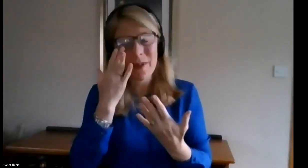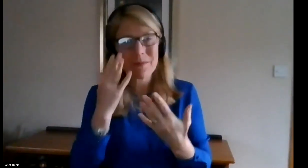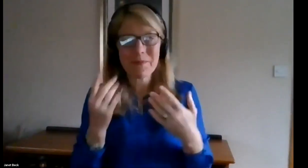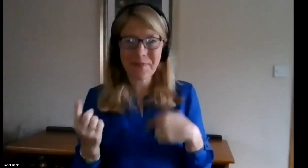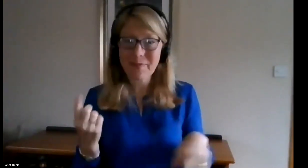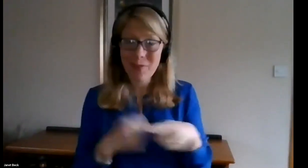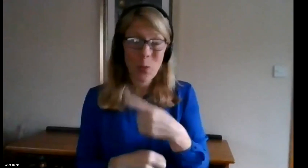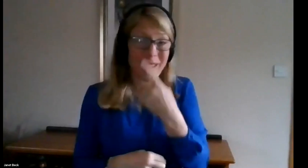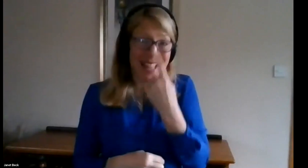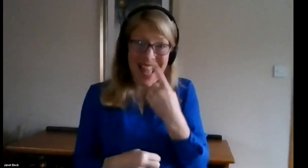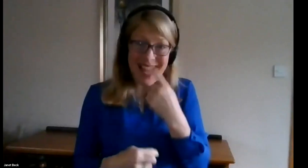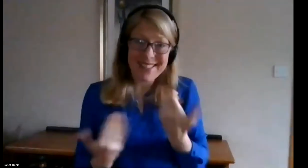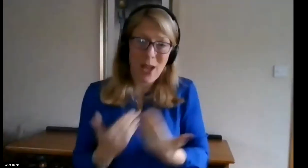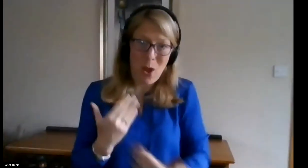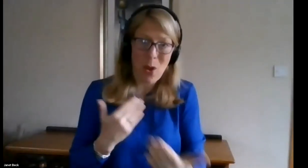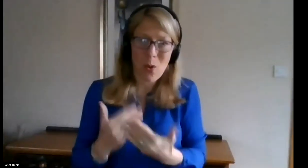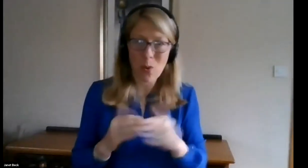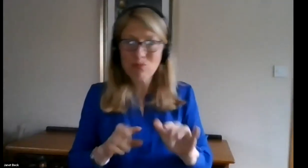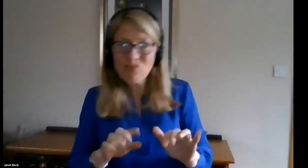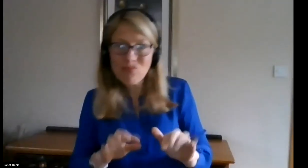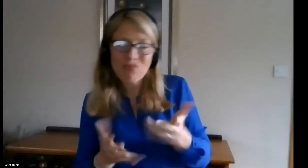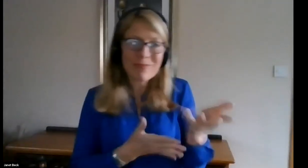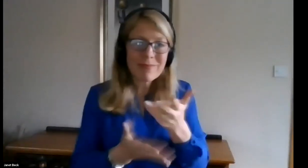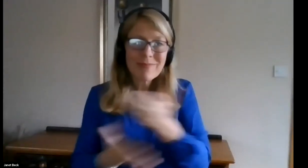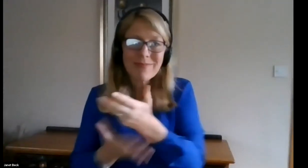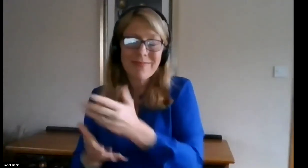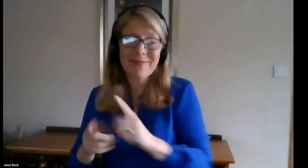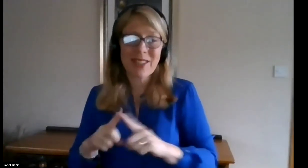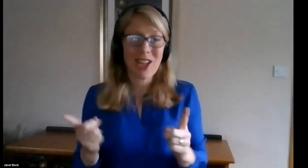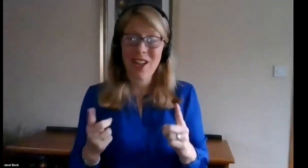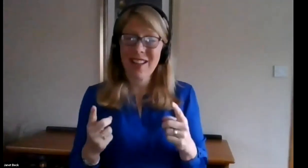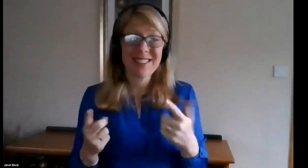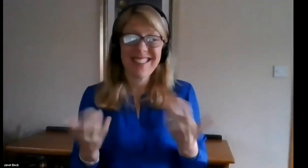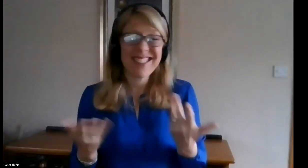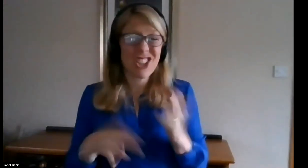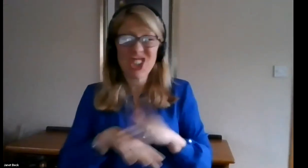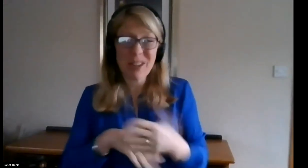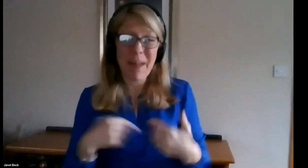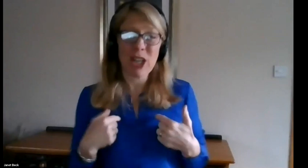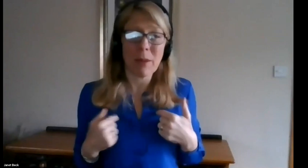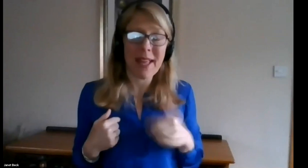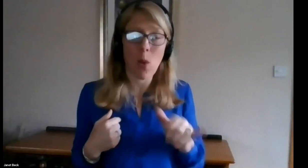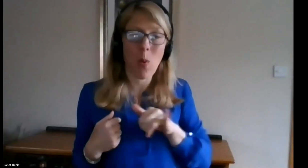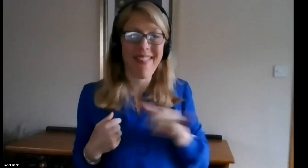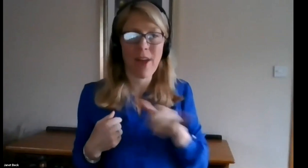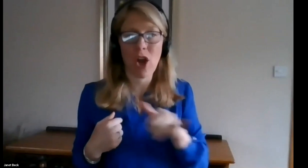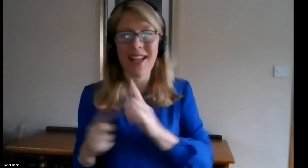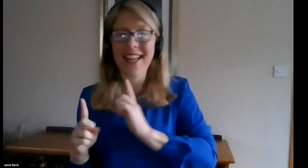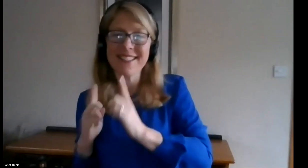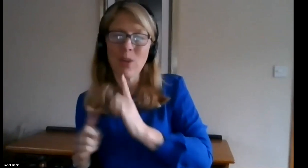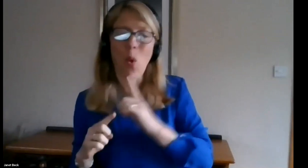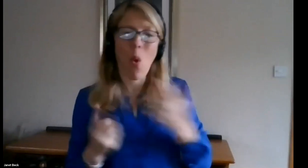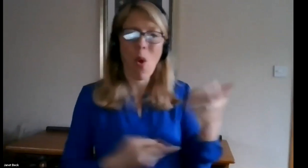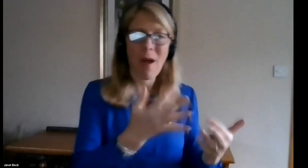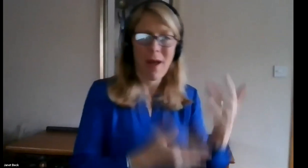beyond COVID, but all questions of method, as far as I'm concerned, are not a priori. You don't choose your method before you've got your